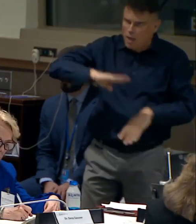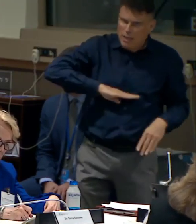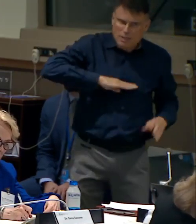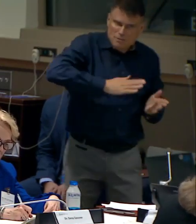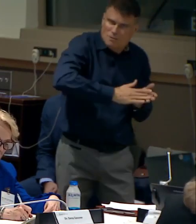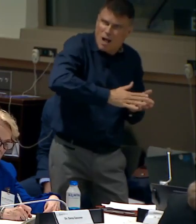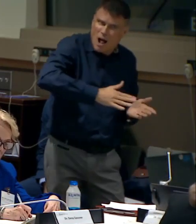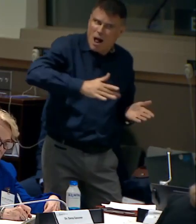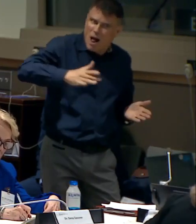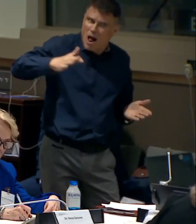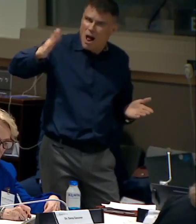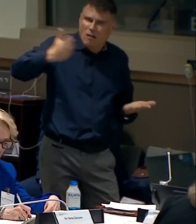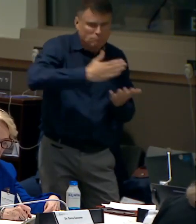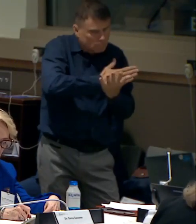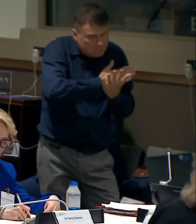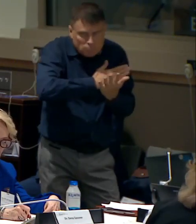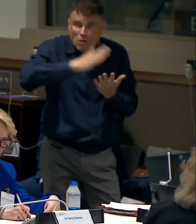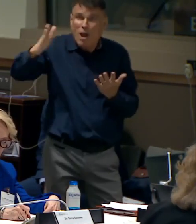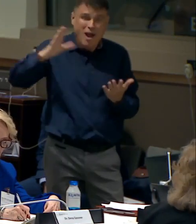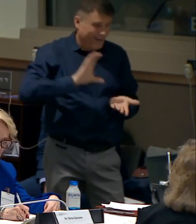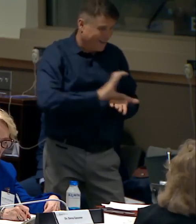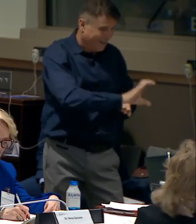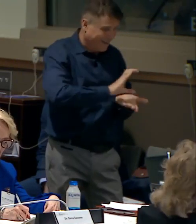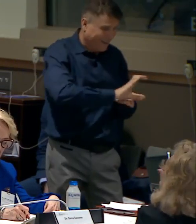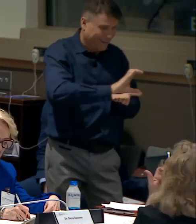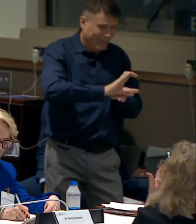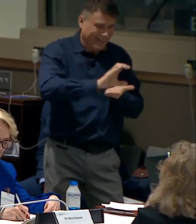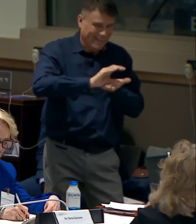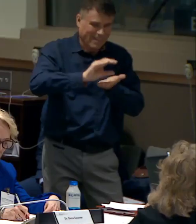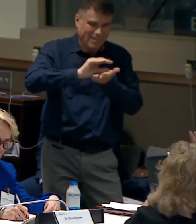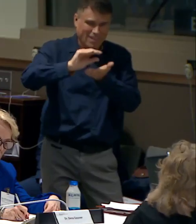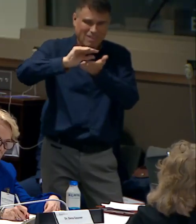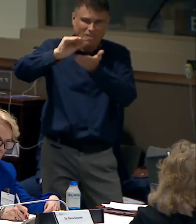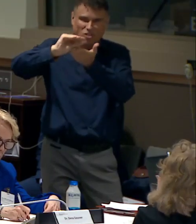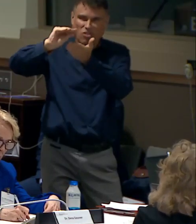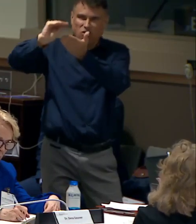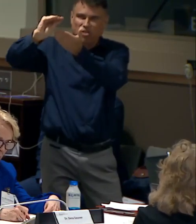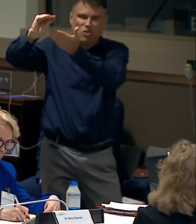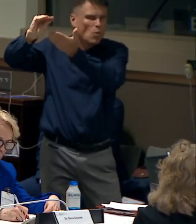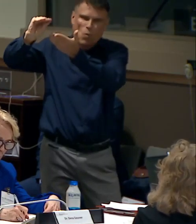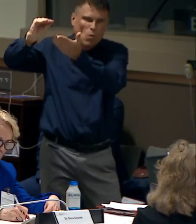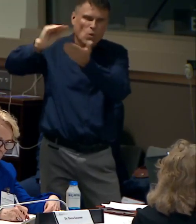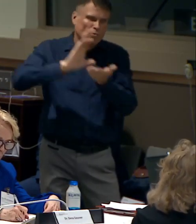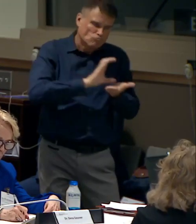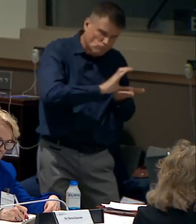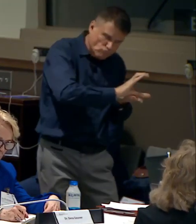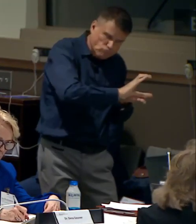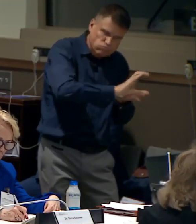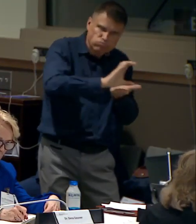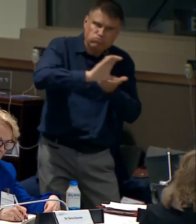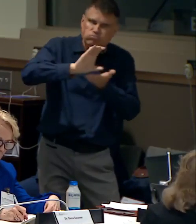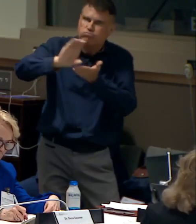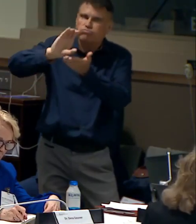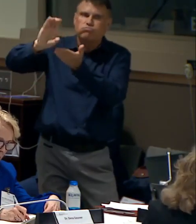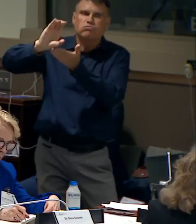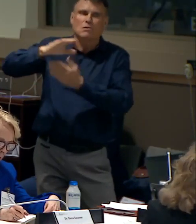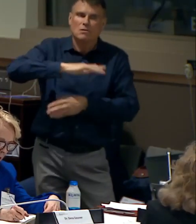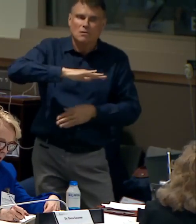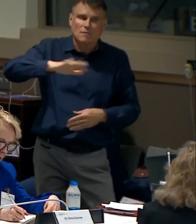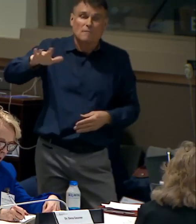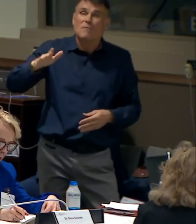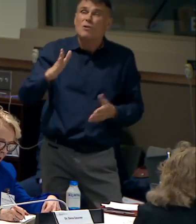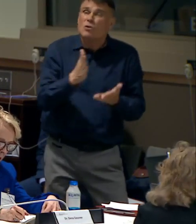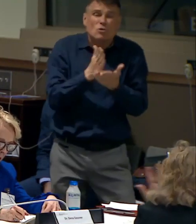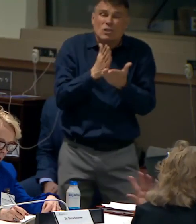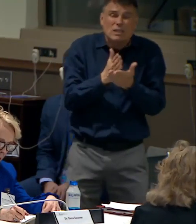to autism, it is next to non-existent. Therefore, these are some thoughts